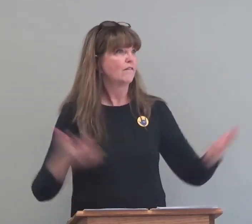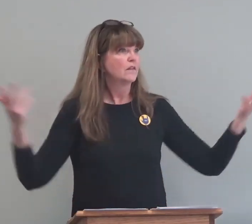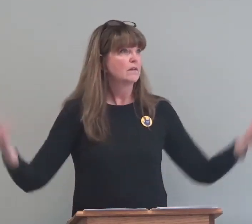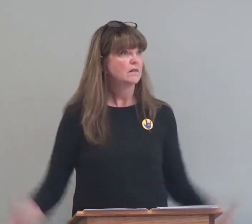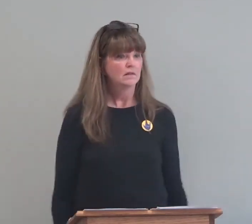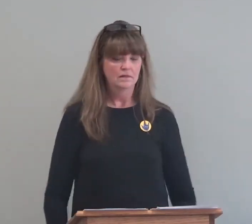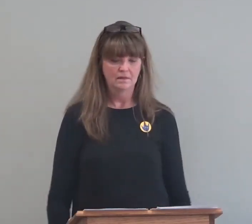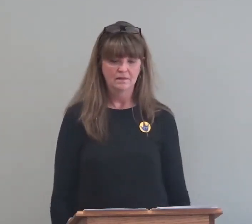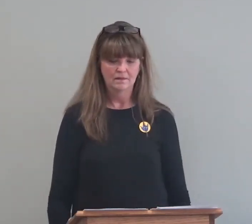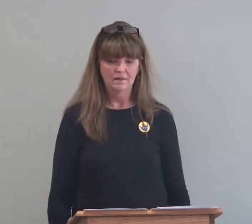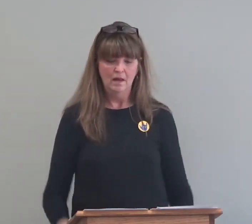So what's left?